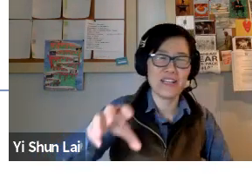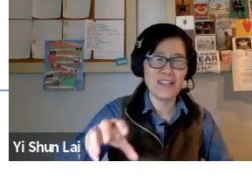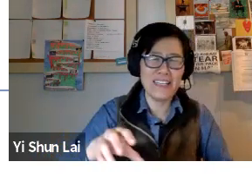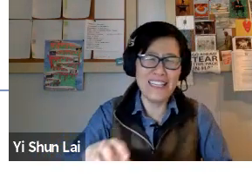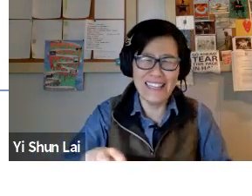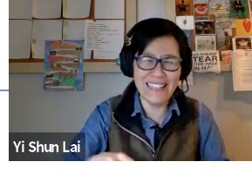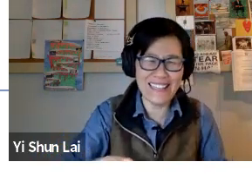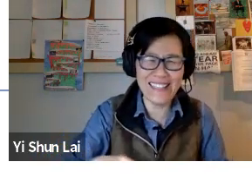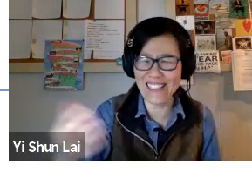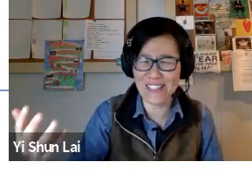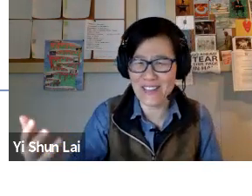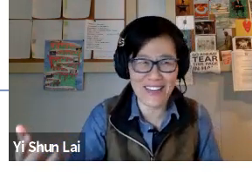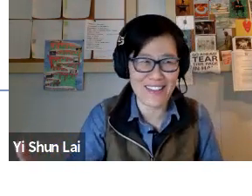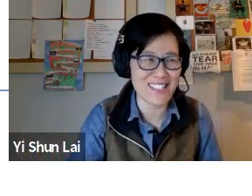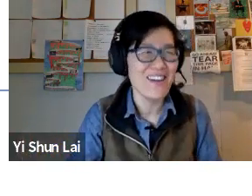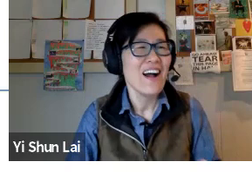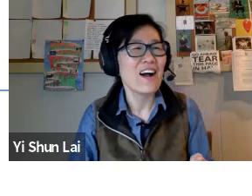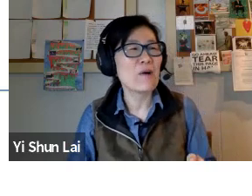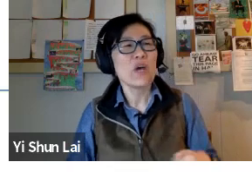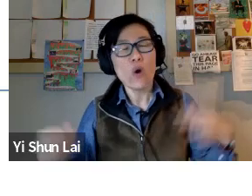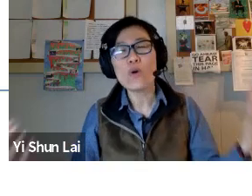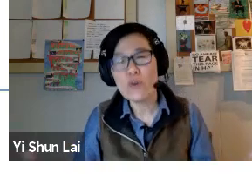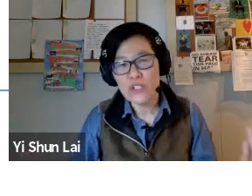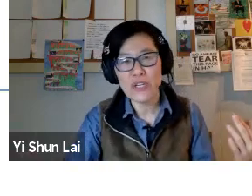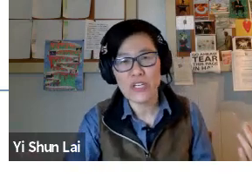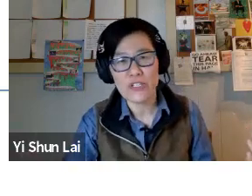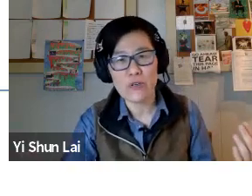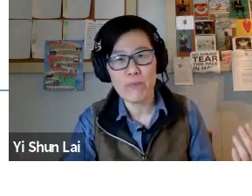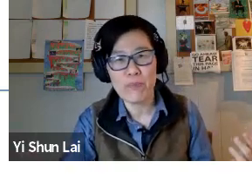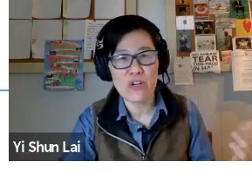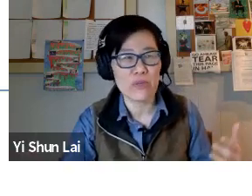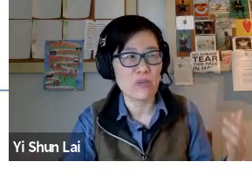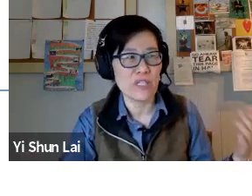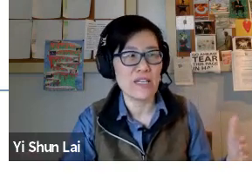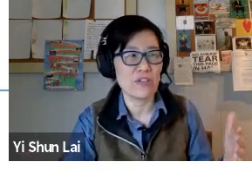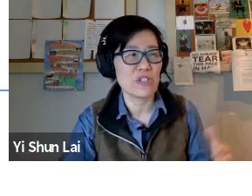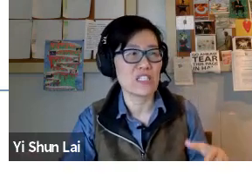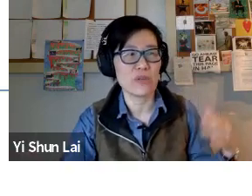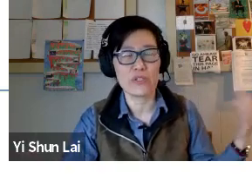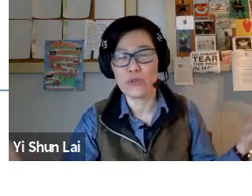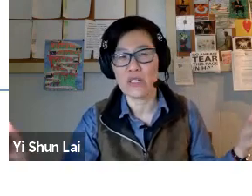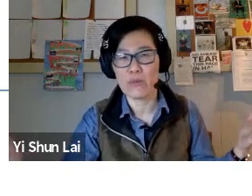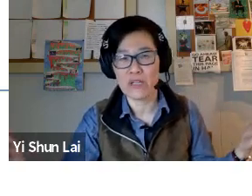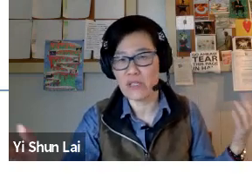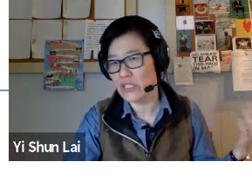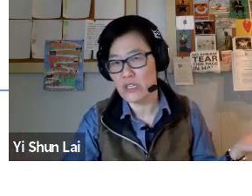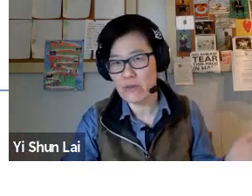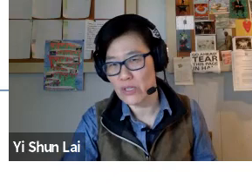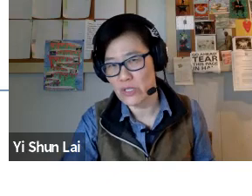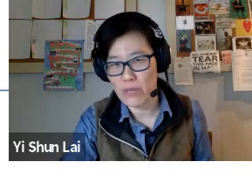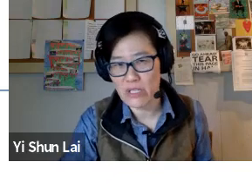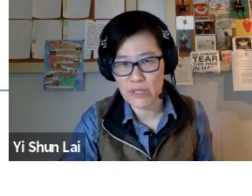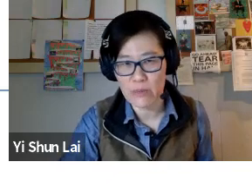are reading. Did I do that right? I think so. Or of course you can go to big guerrilla retailers, customers who bought this